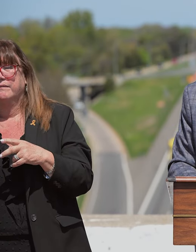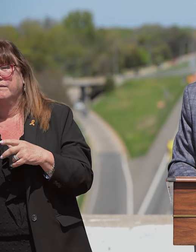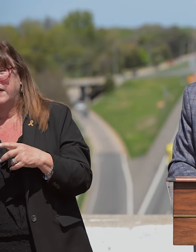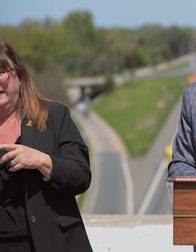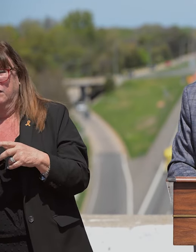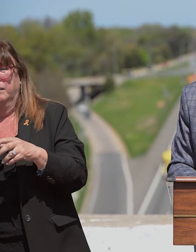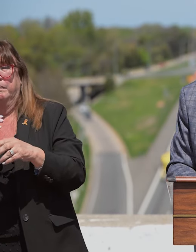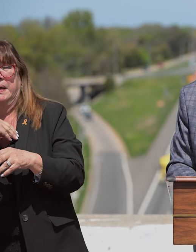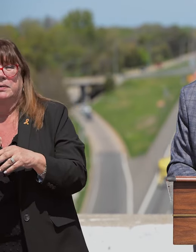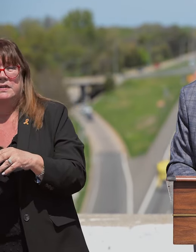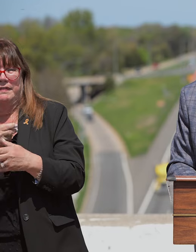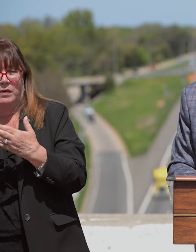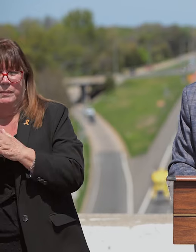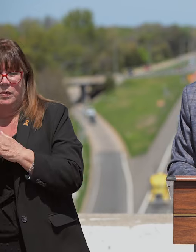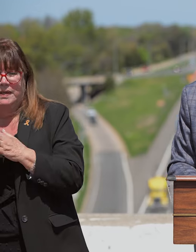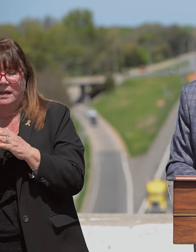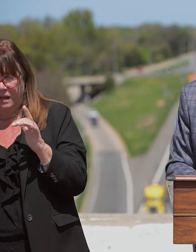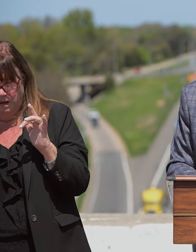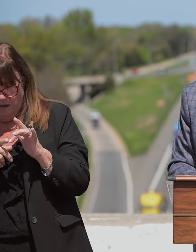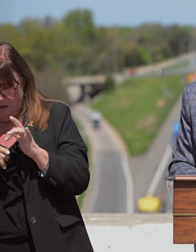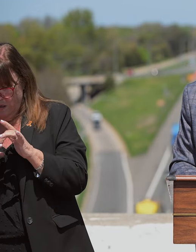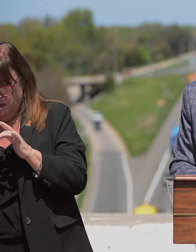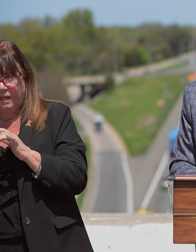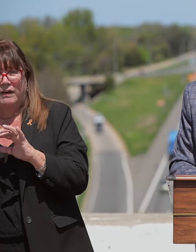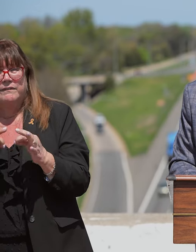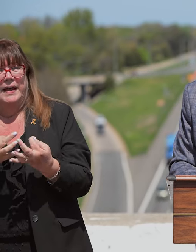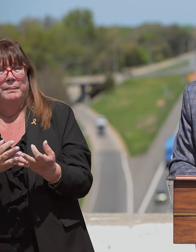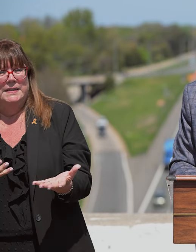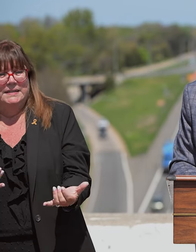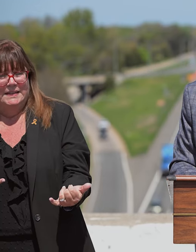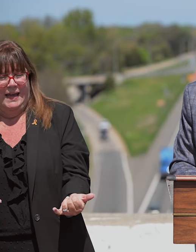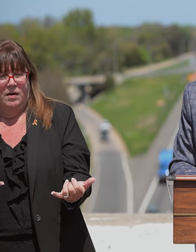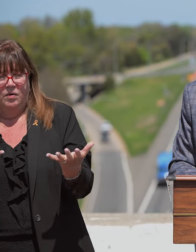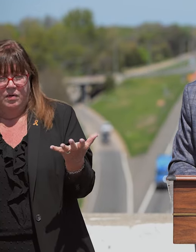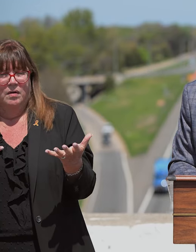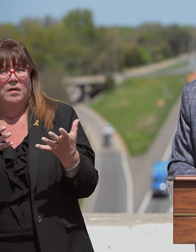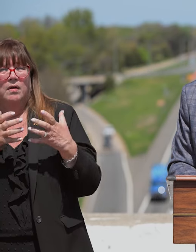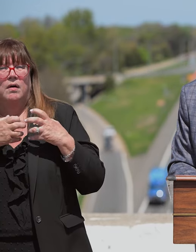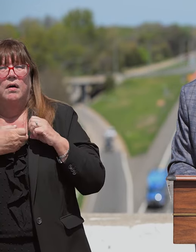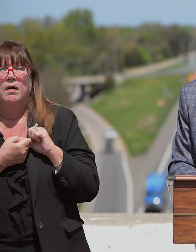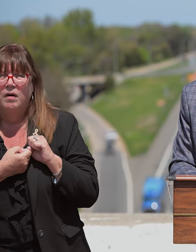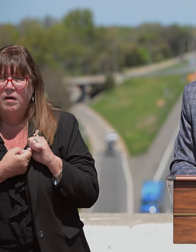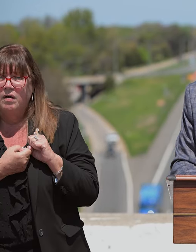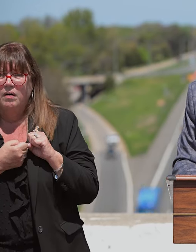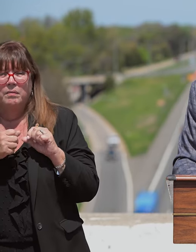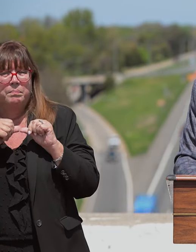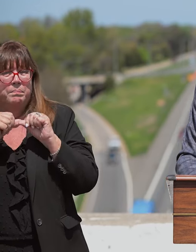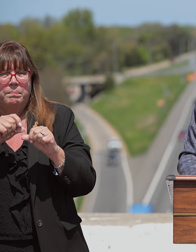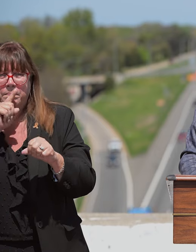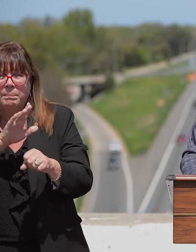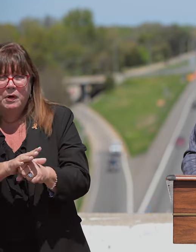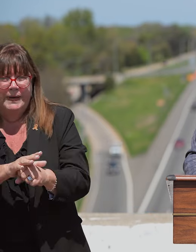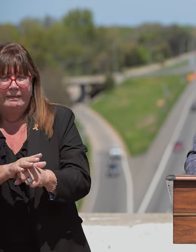whose absence has left a permanent mark on their families and on all of us. We also need to remember the 2